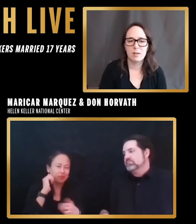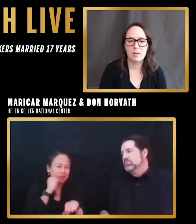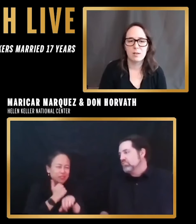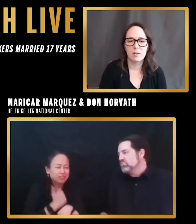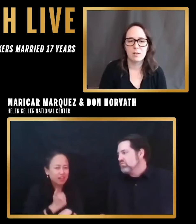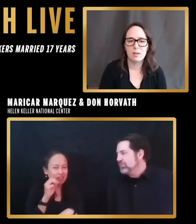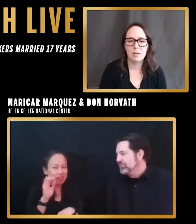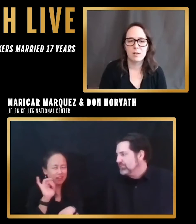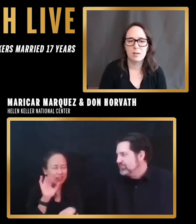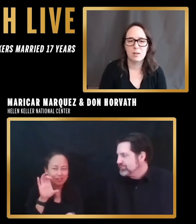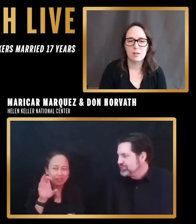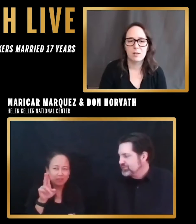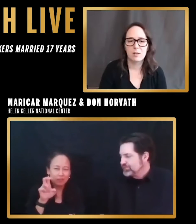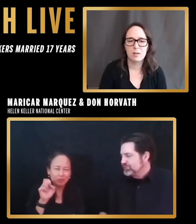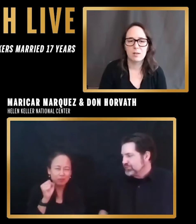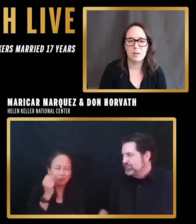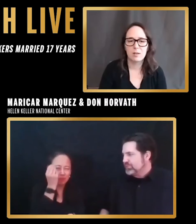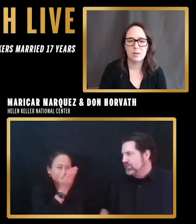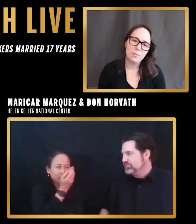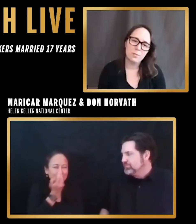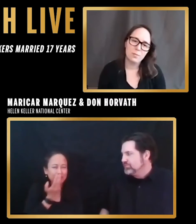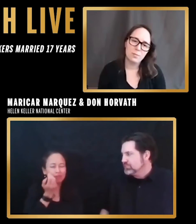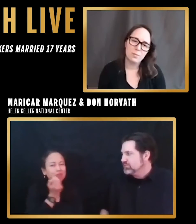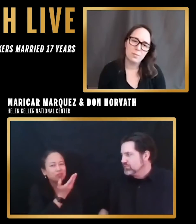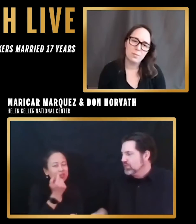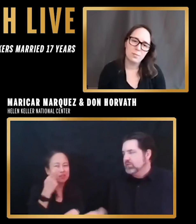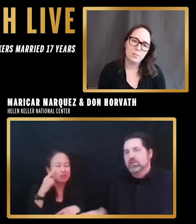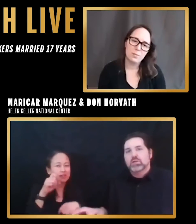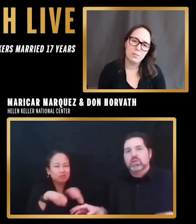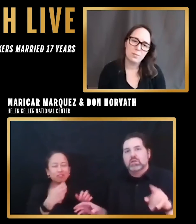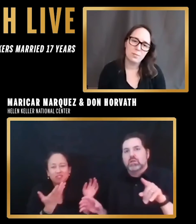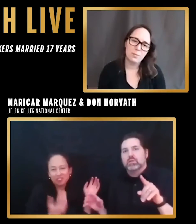language while we're riding to be able to communicate.